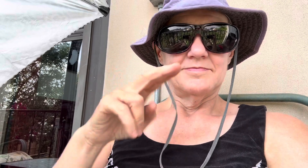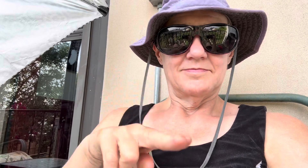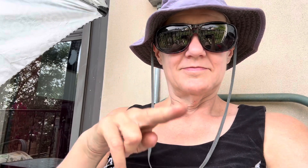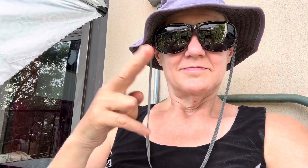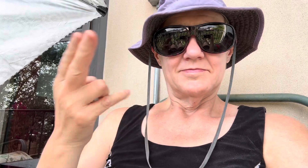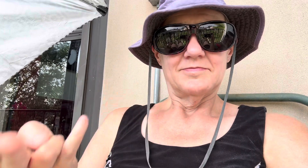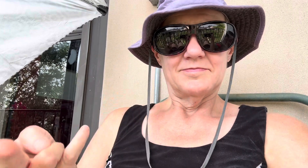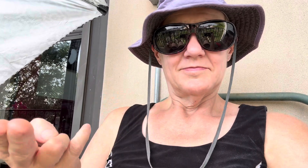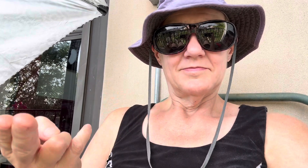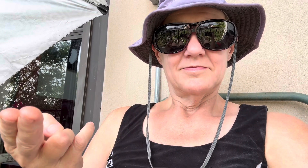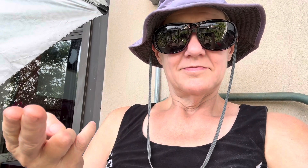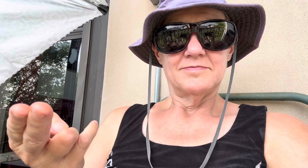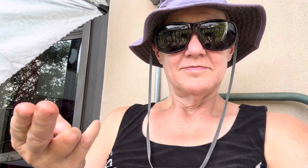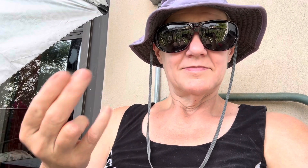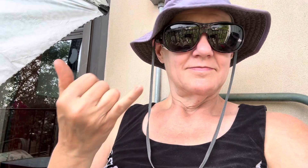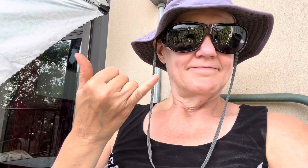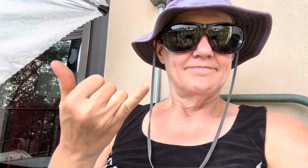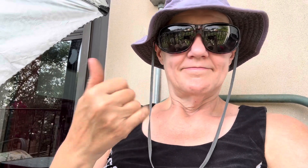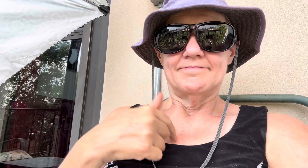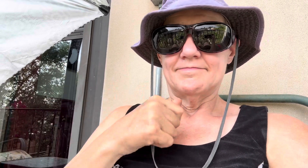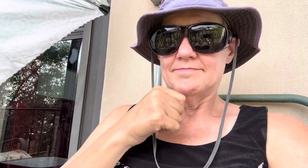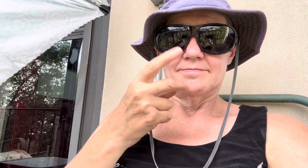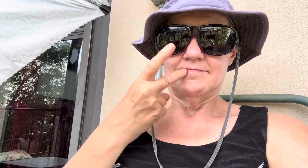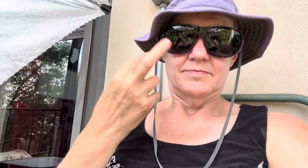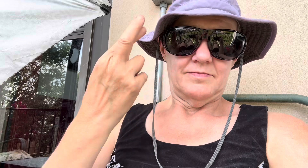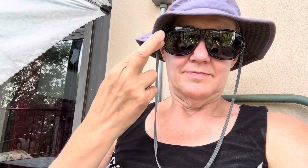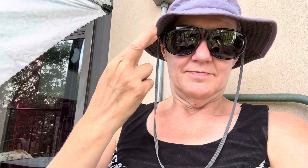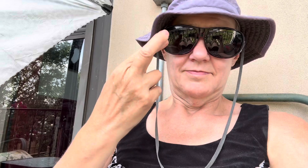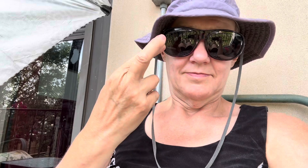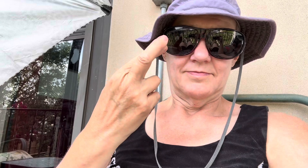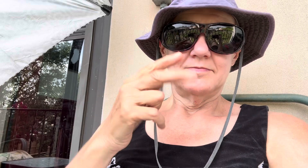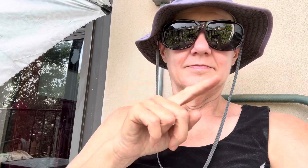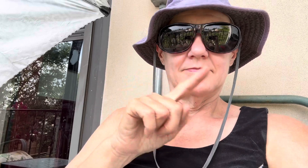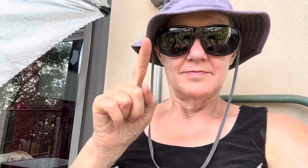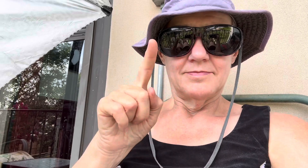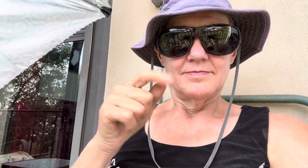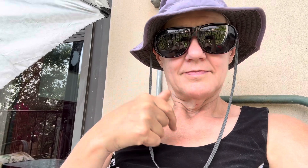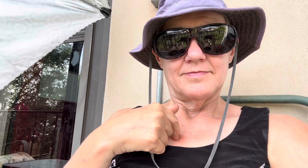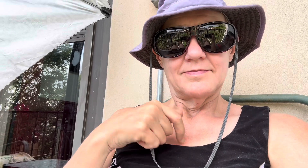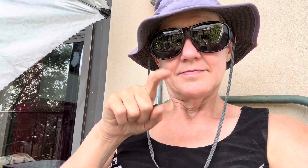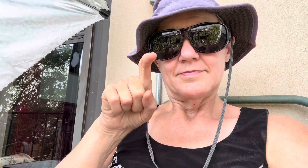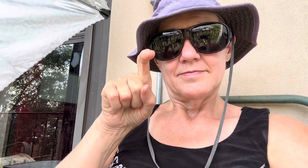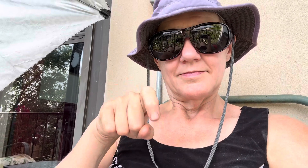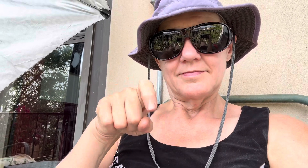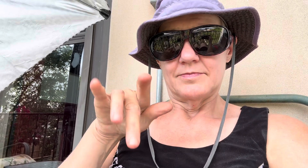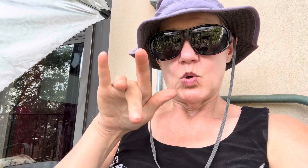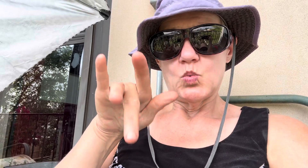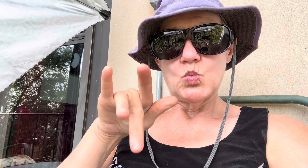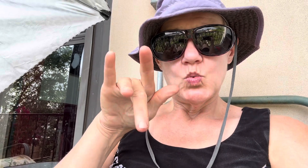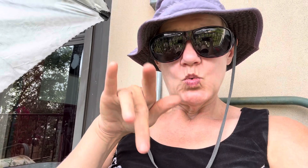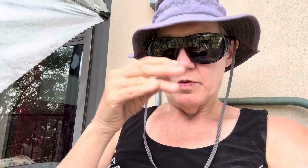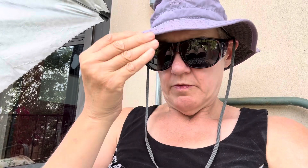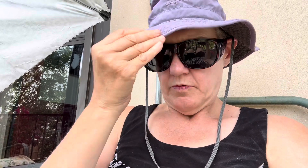fat burning mode. And it lowers that insulin in my body just like these weight loss drugs